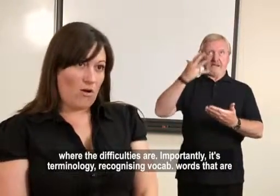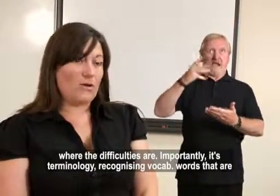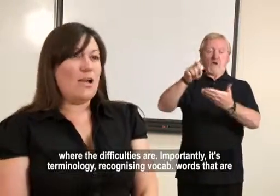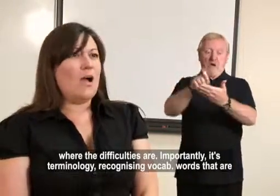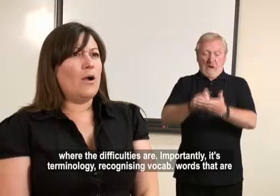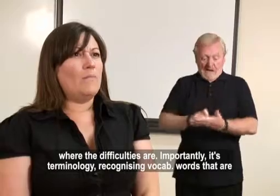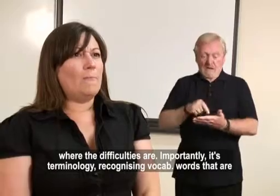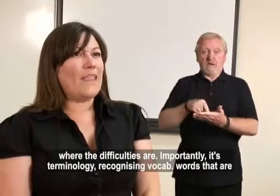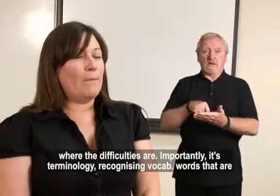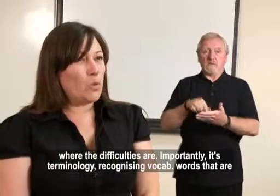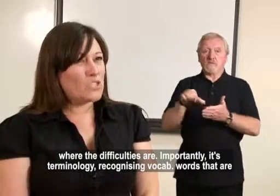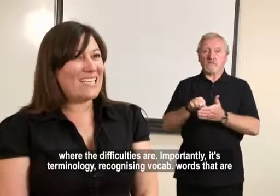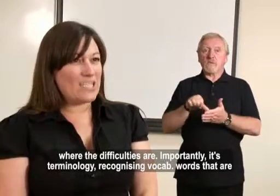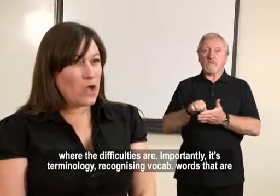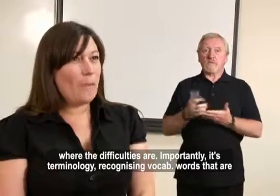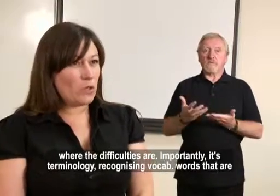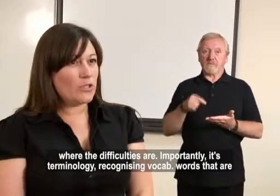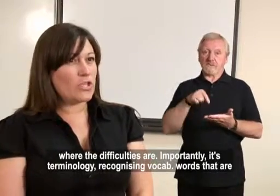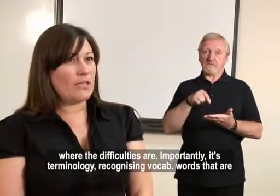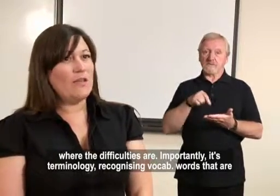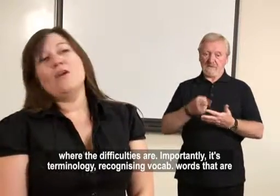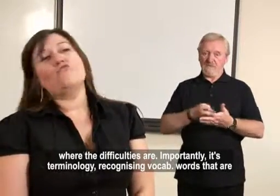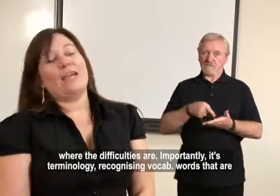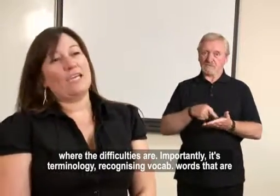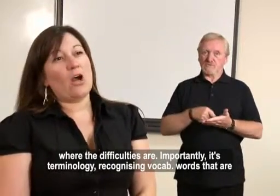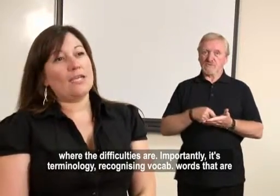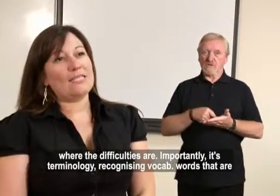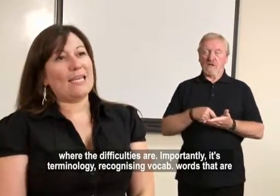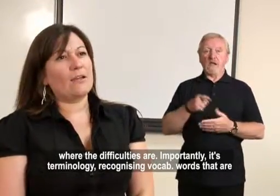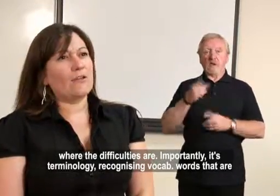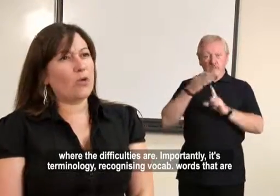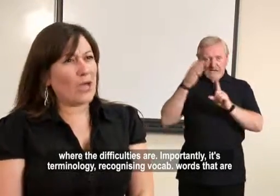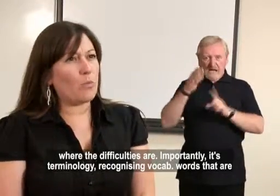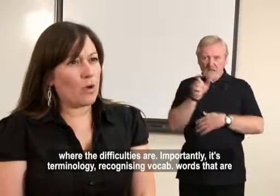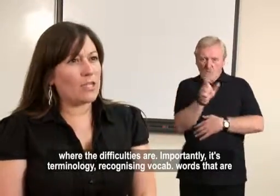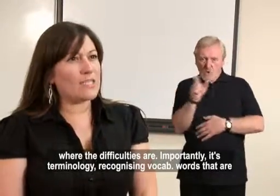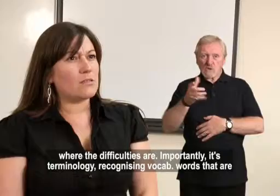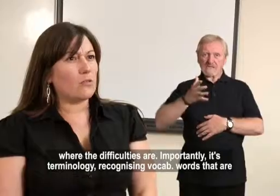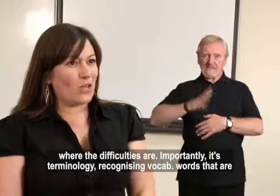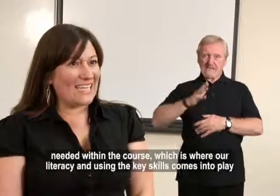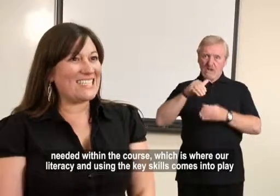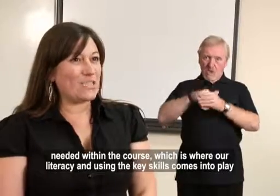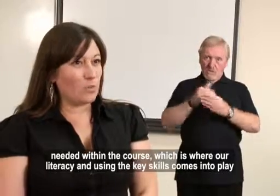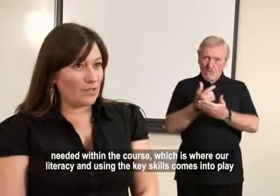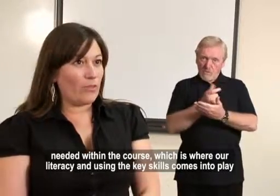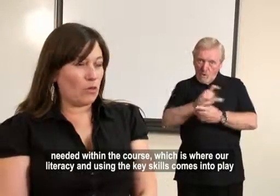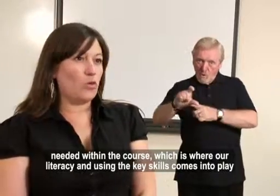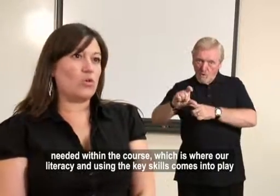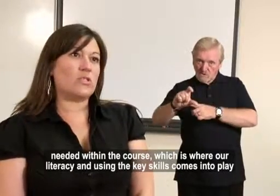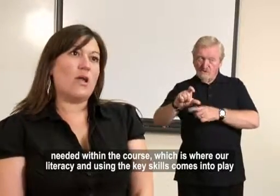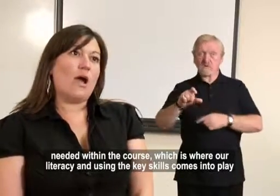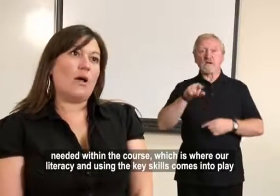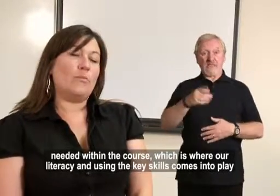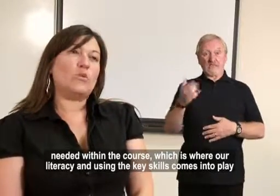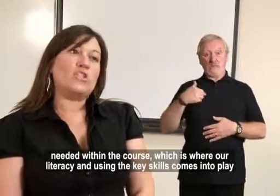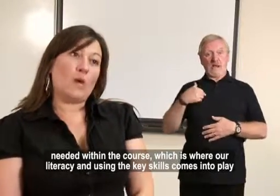difficulties are. Importantly, it's terminology, recognising vocab words that are needed within the